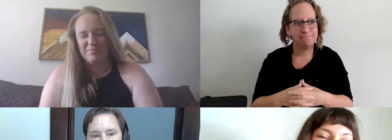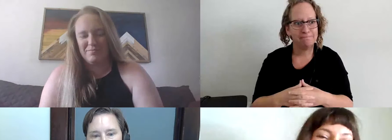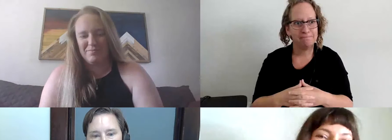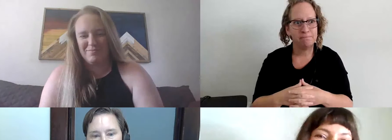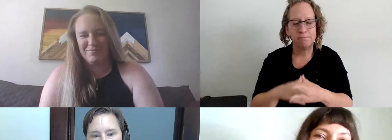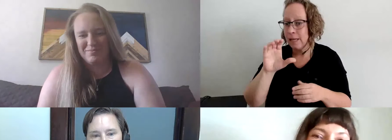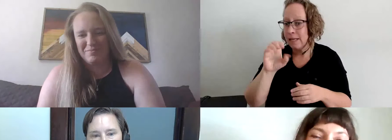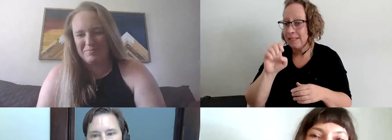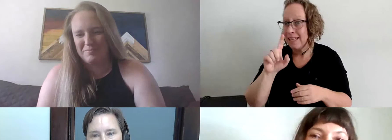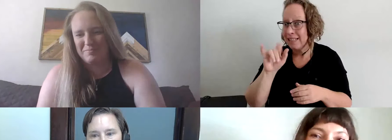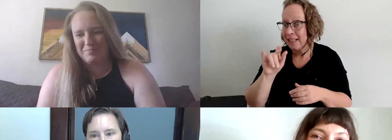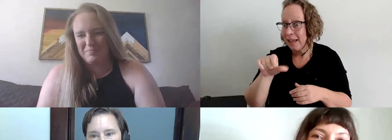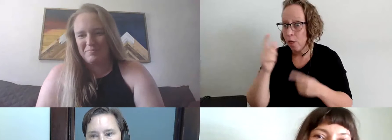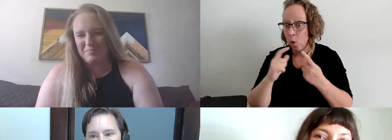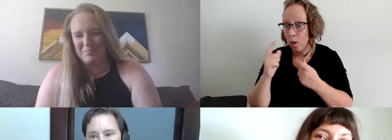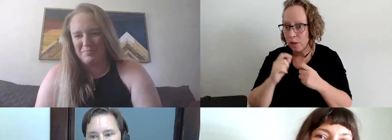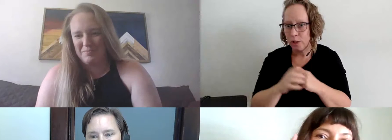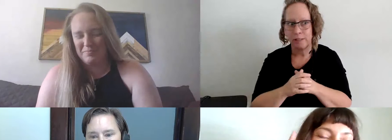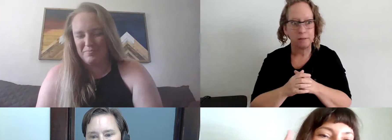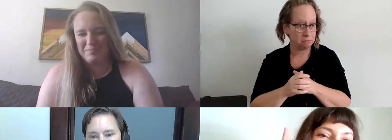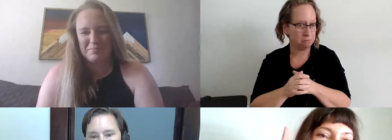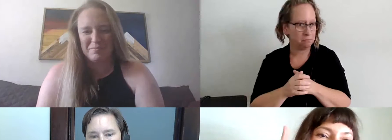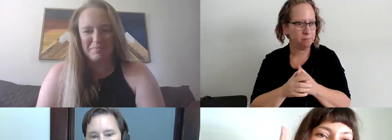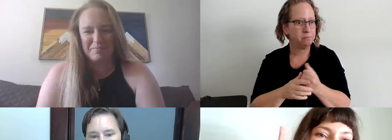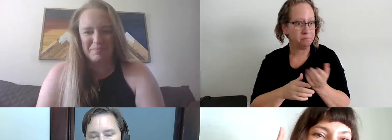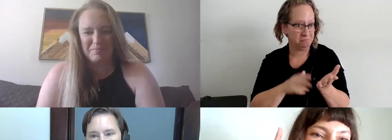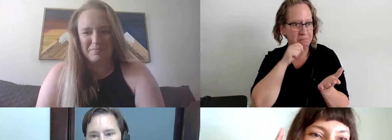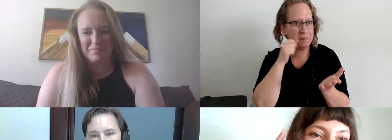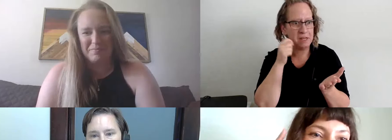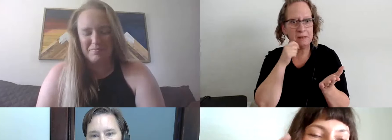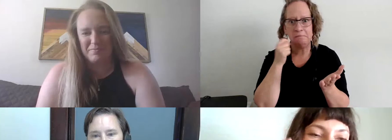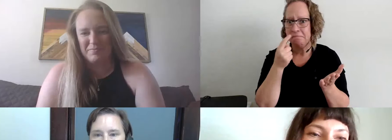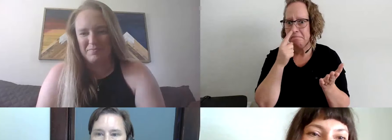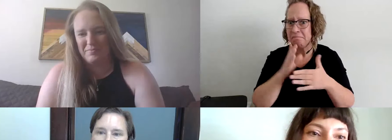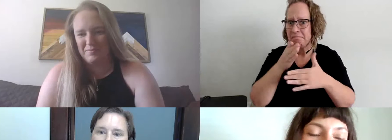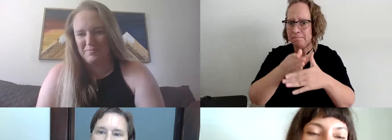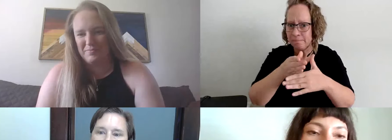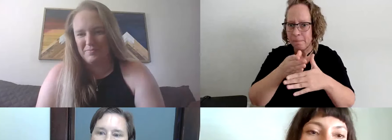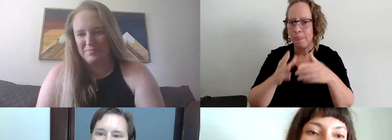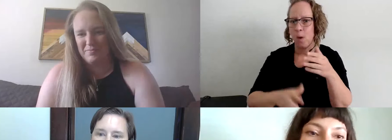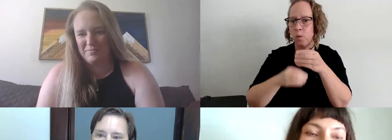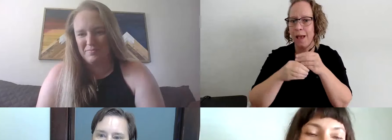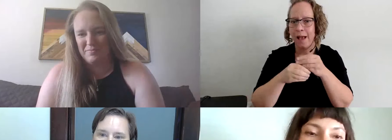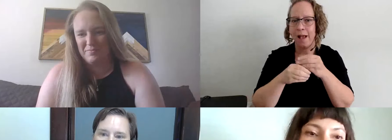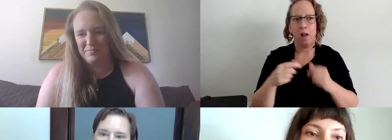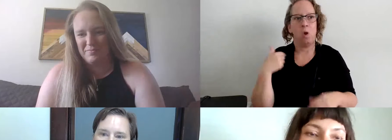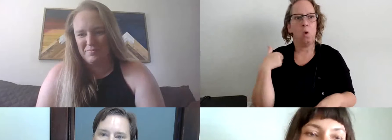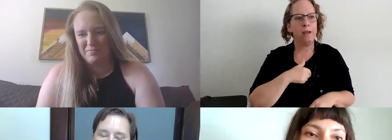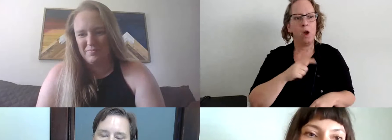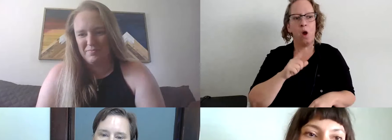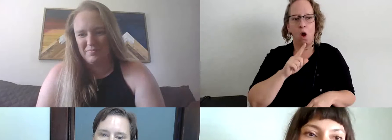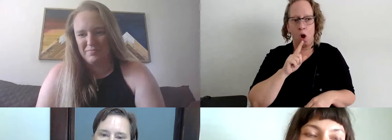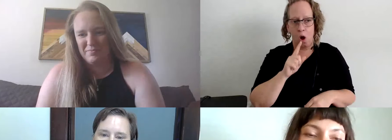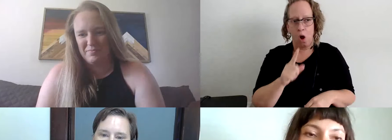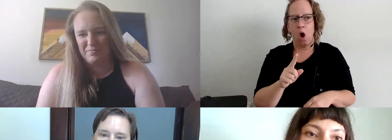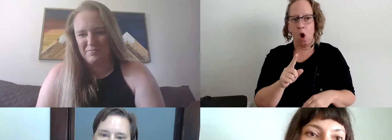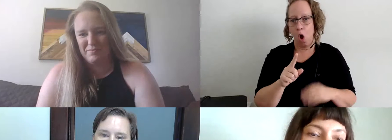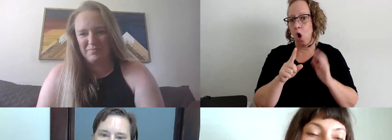Cecily, any other questions? And if I can, this is Tatiana, I wanted to add, we are going to